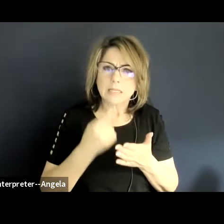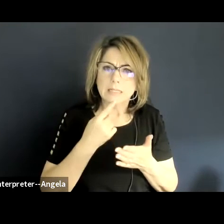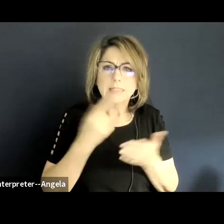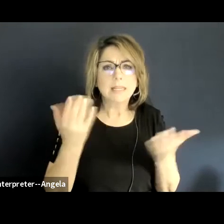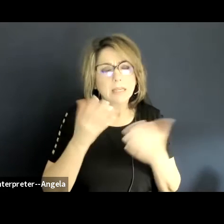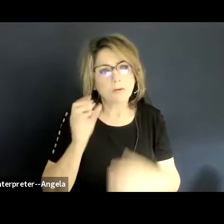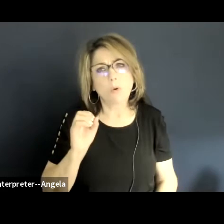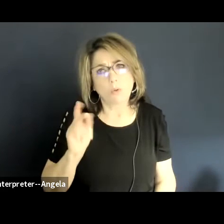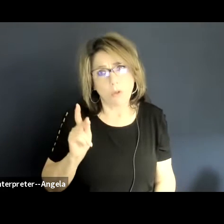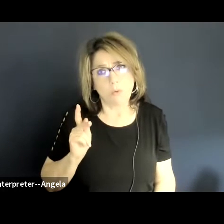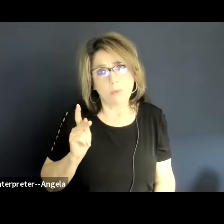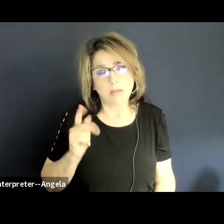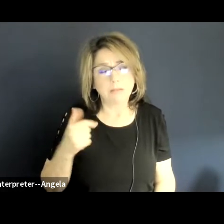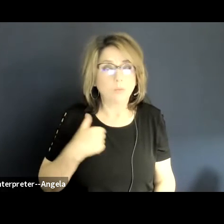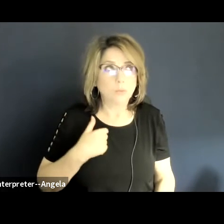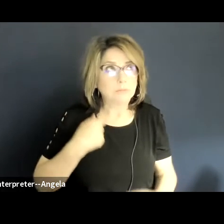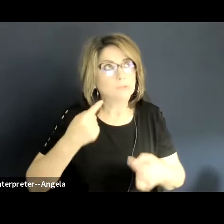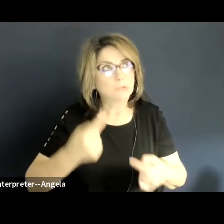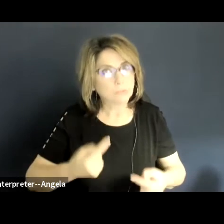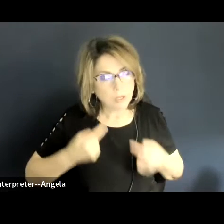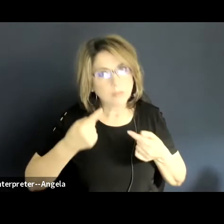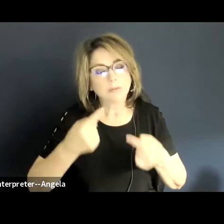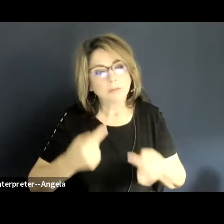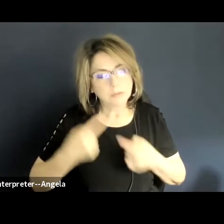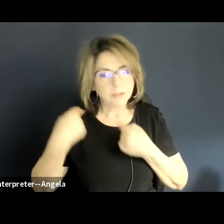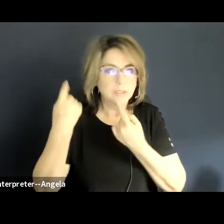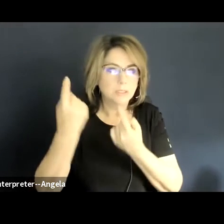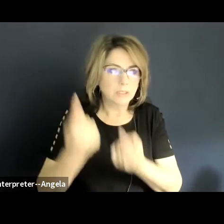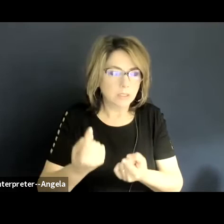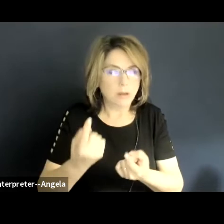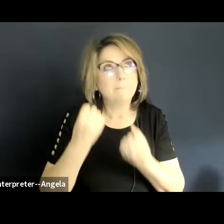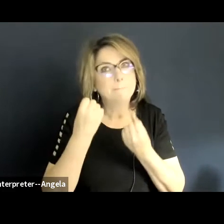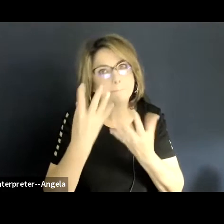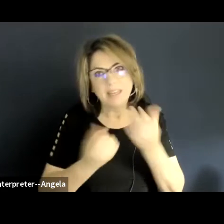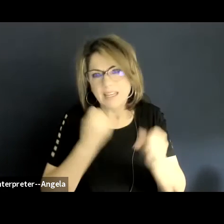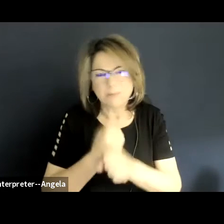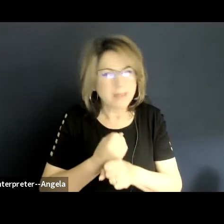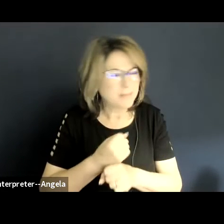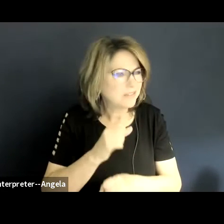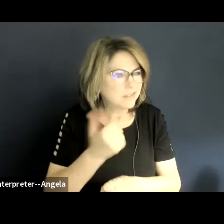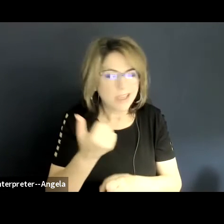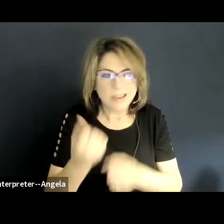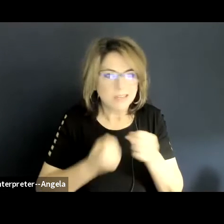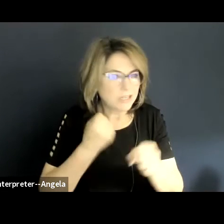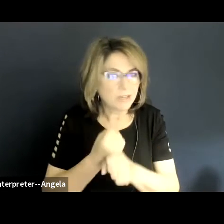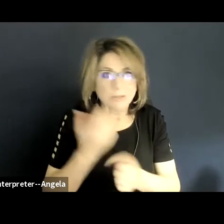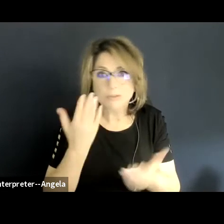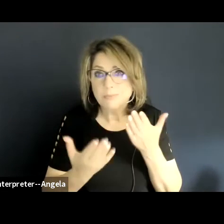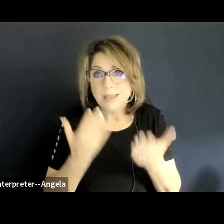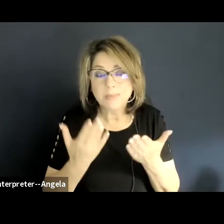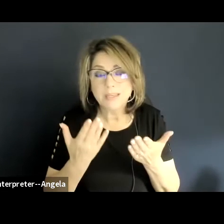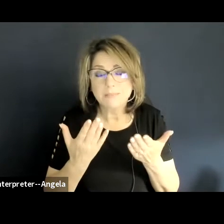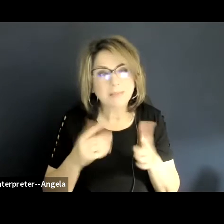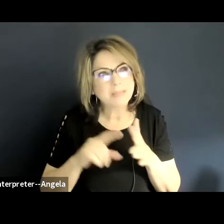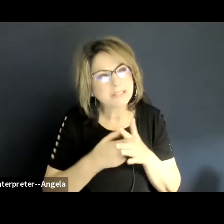Oklahoma, we have struggled over the last many years, 10 years, probably started